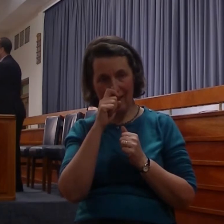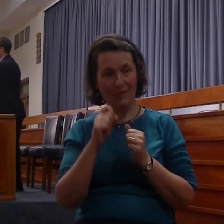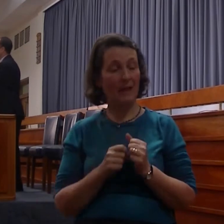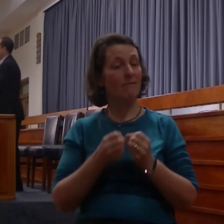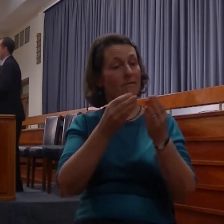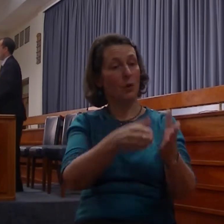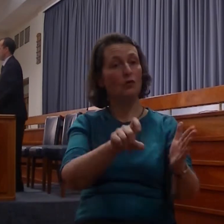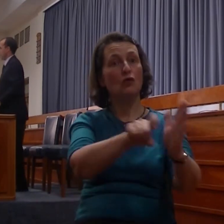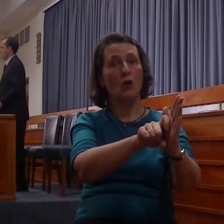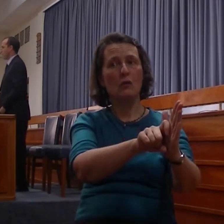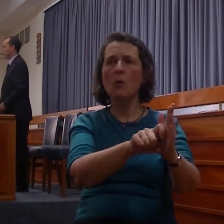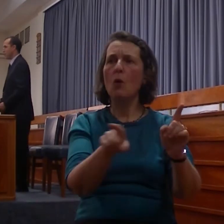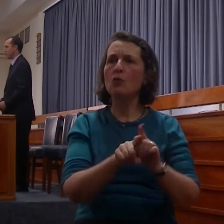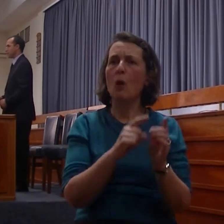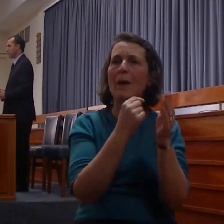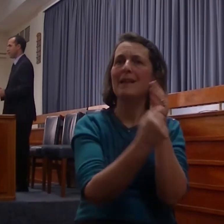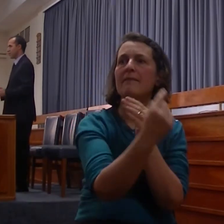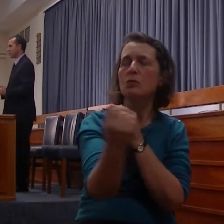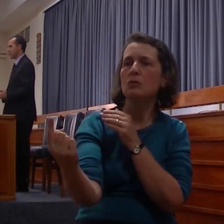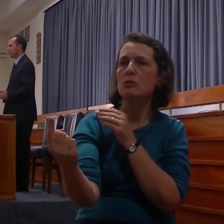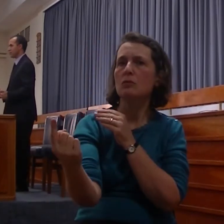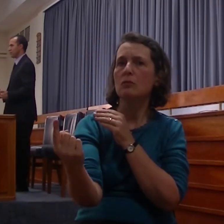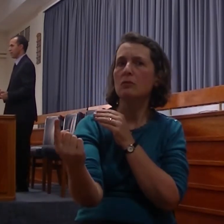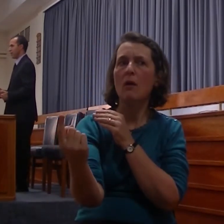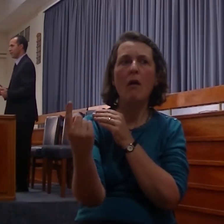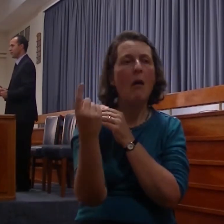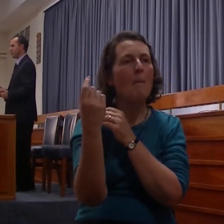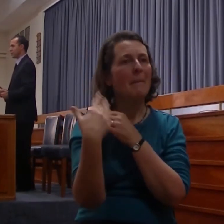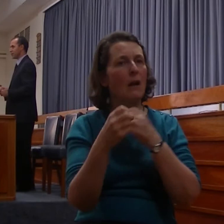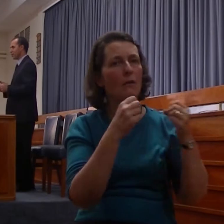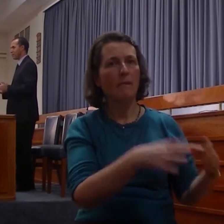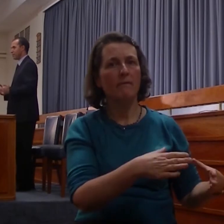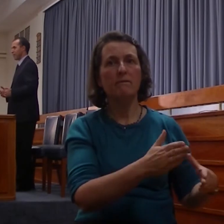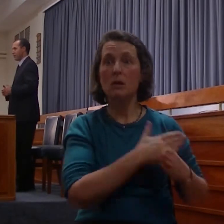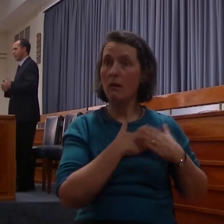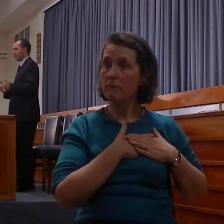gives. Brothers and sisters, this is to the church, but we can apply it also to